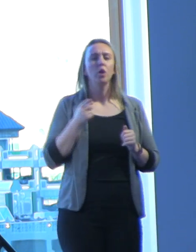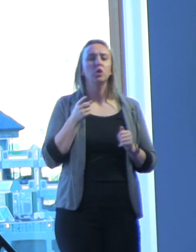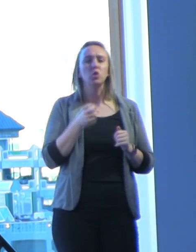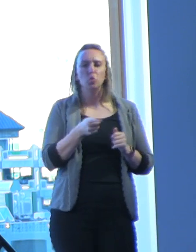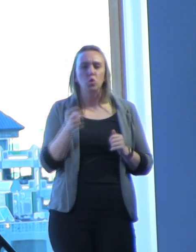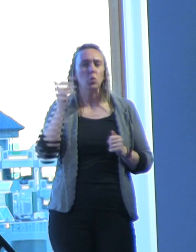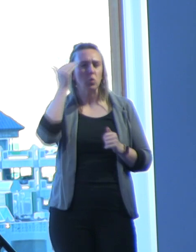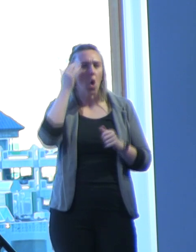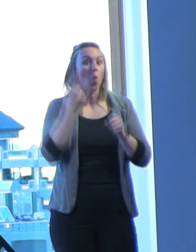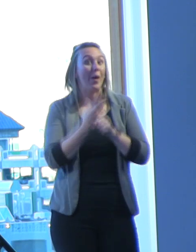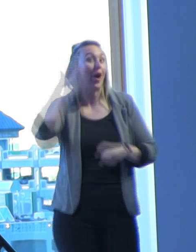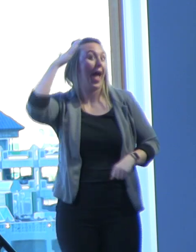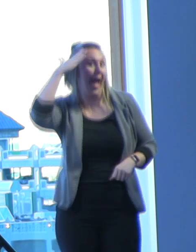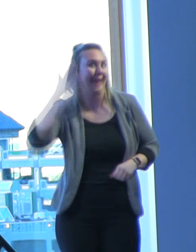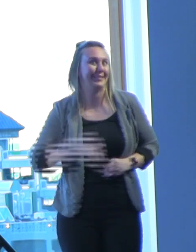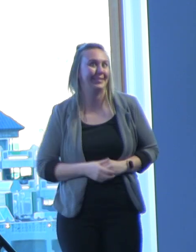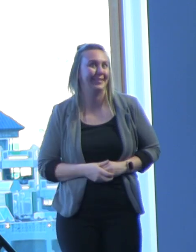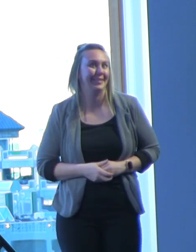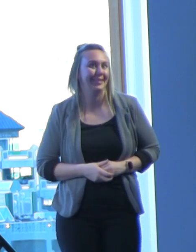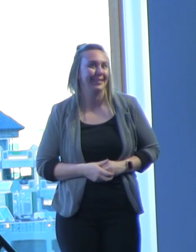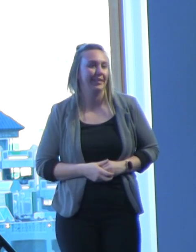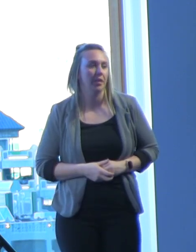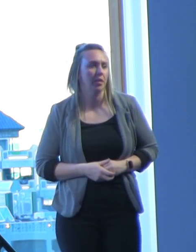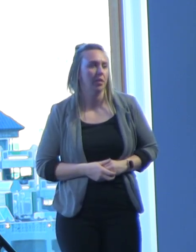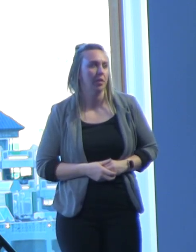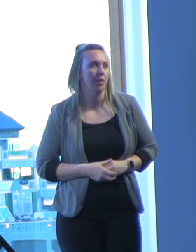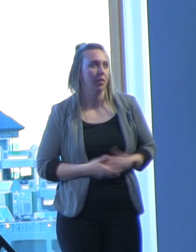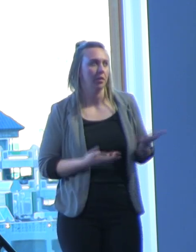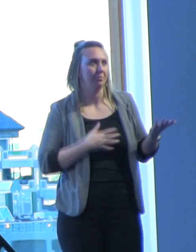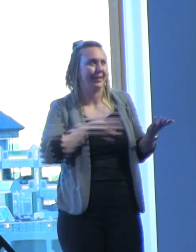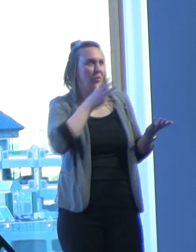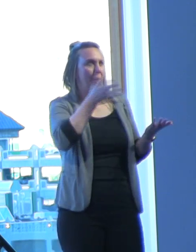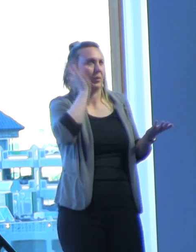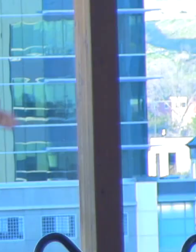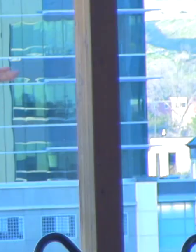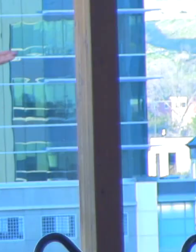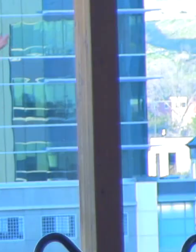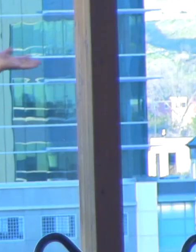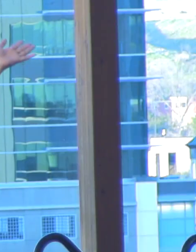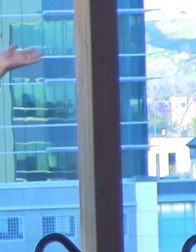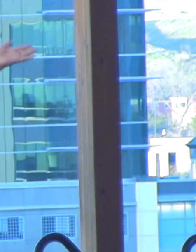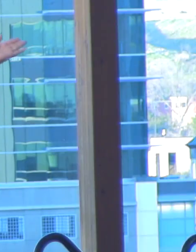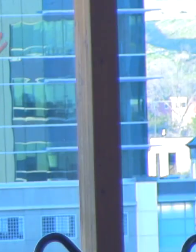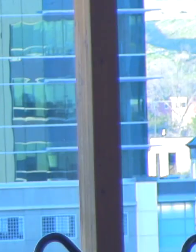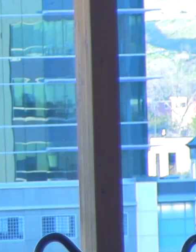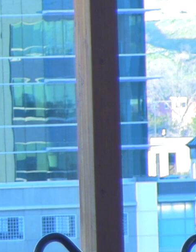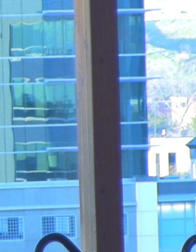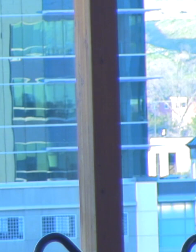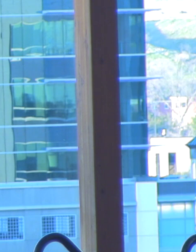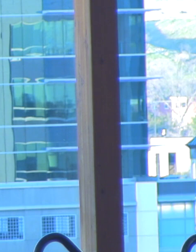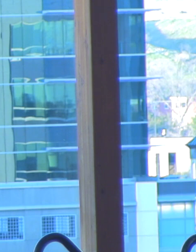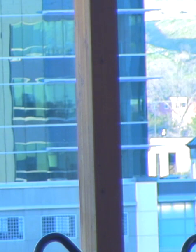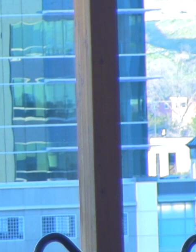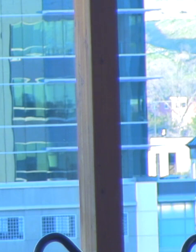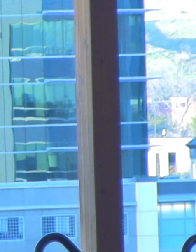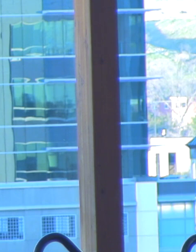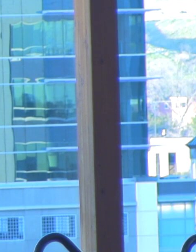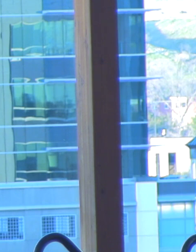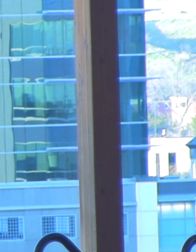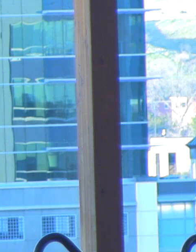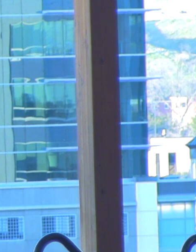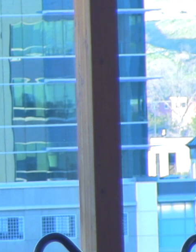know wear a hat? And I was like, well, my grandma used to wear scarves. She's like, your grandma is here. And